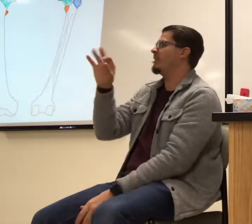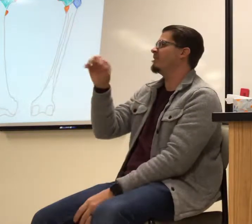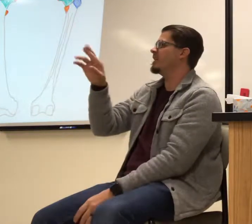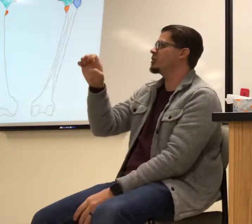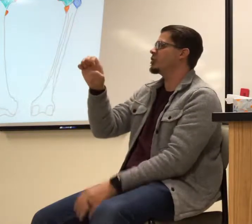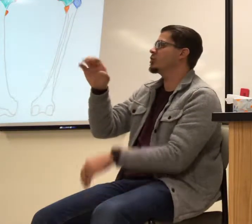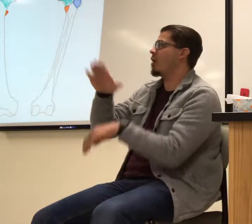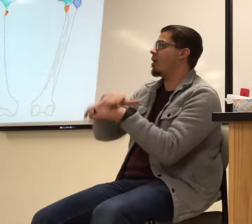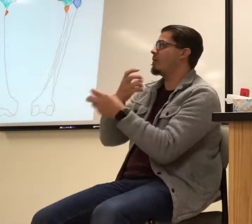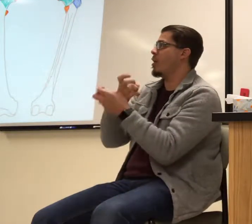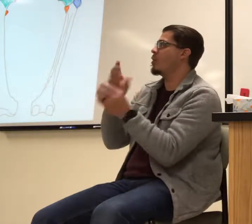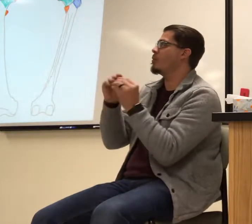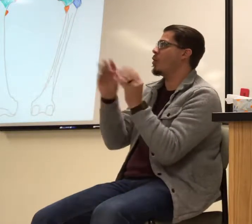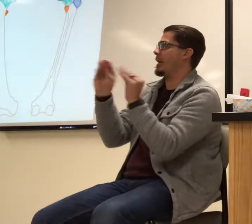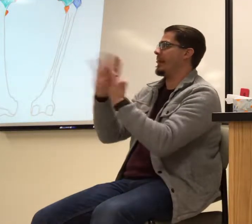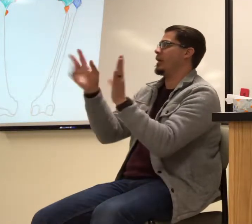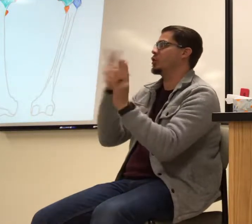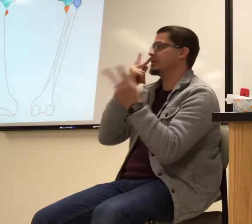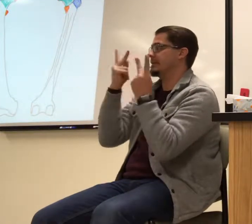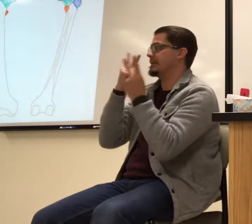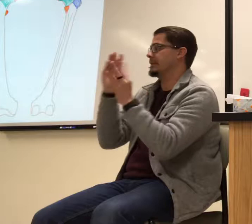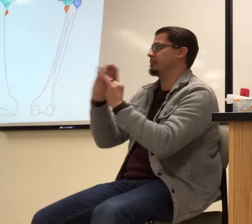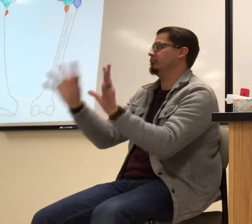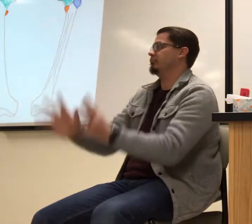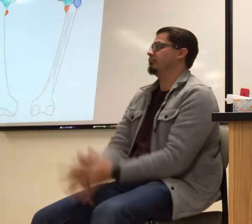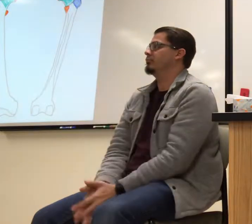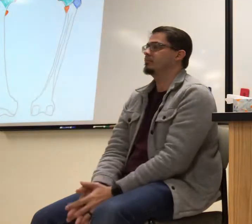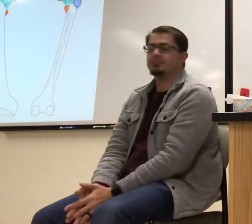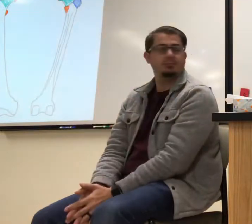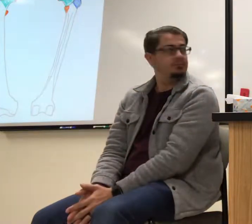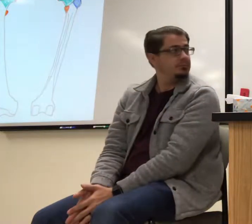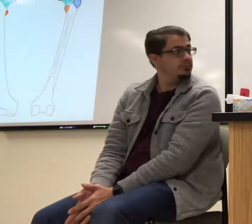more pronounced. Let's see